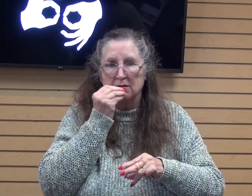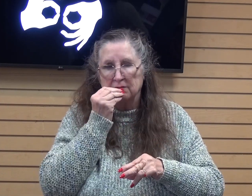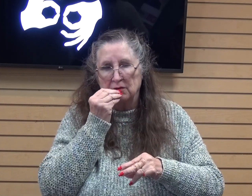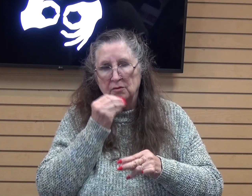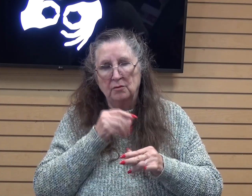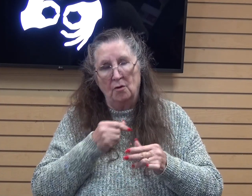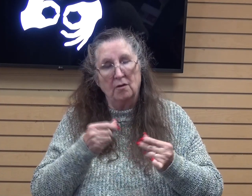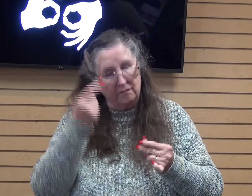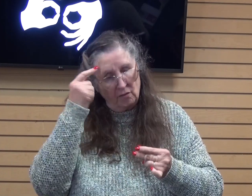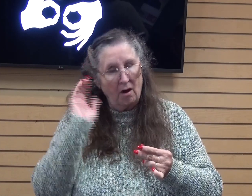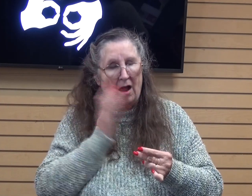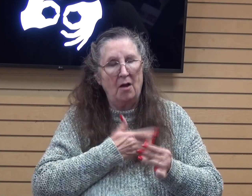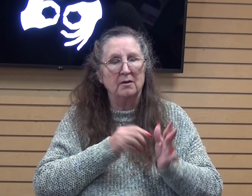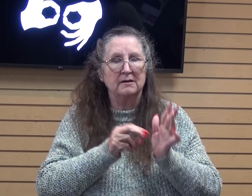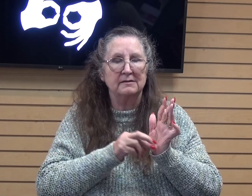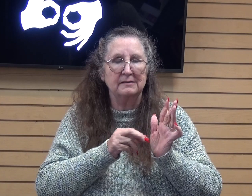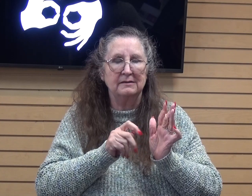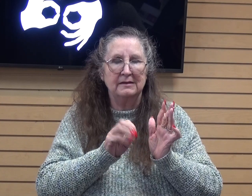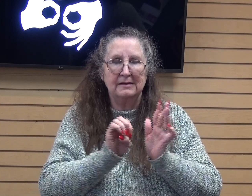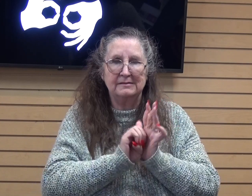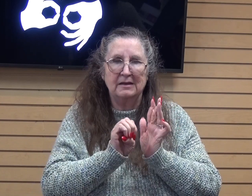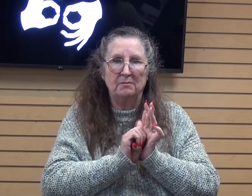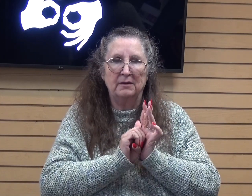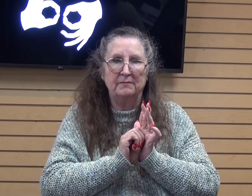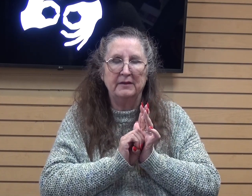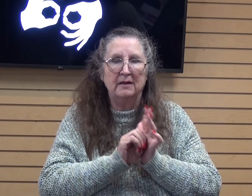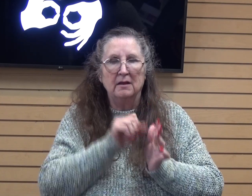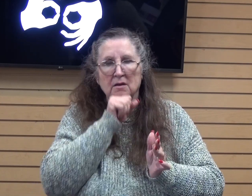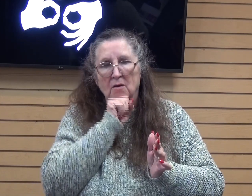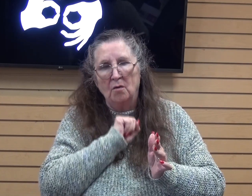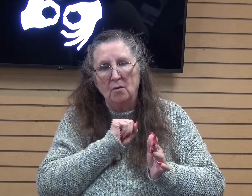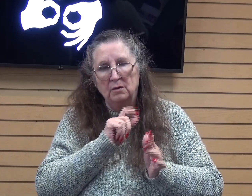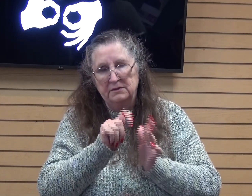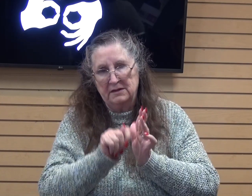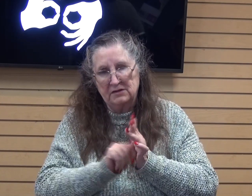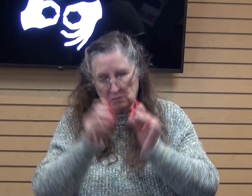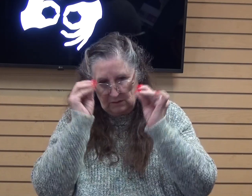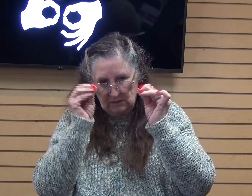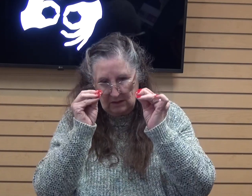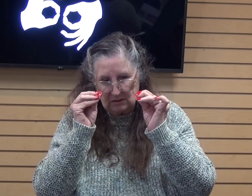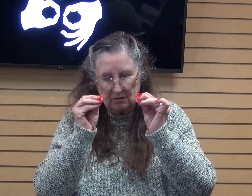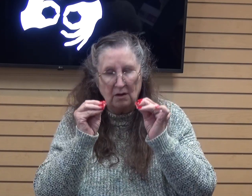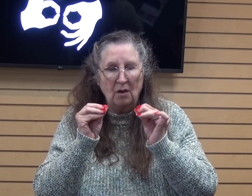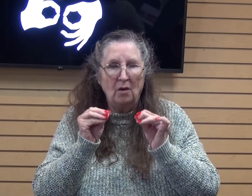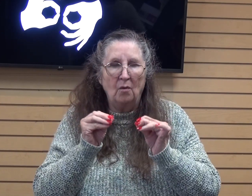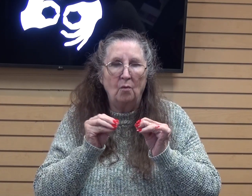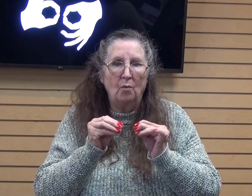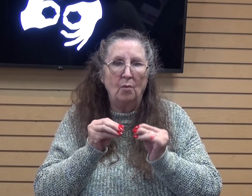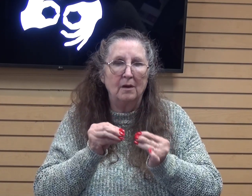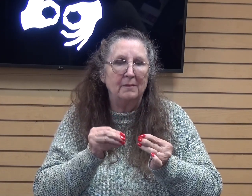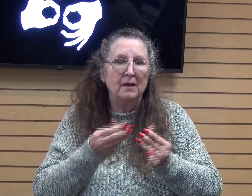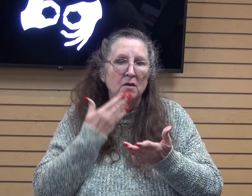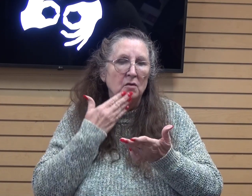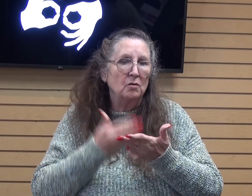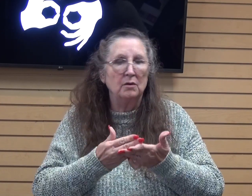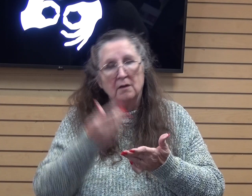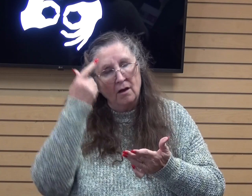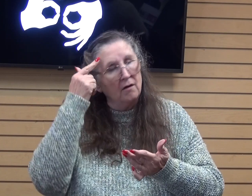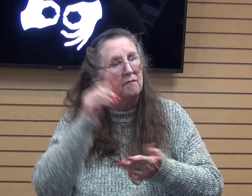example, the Old Testament teachings will lose its shelf life, so to speak, and then it will be good for nothing, thrown out